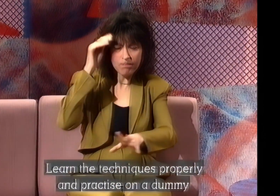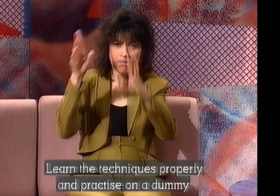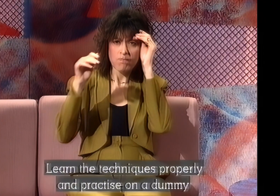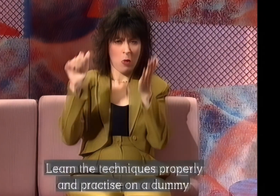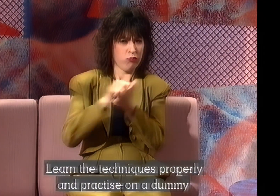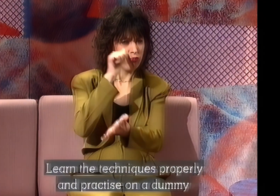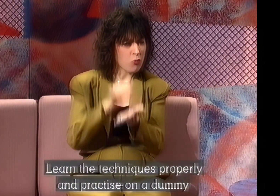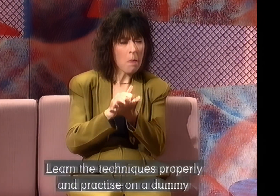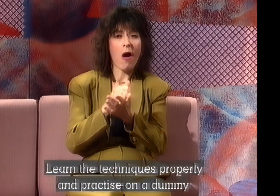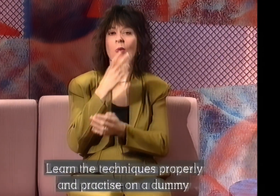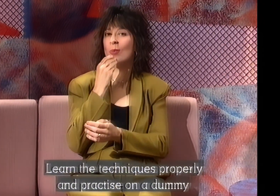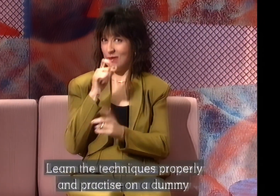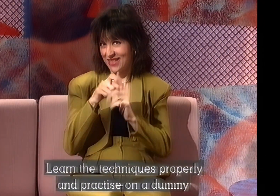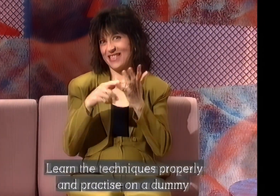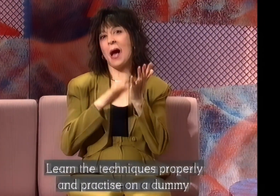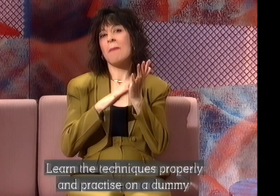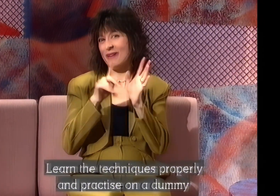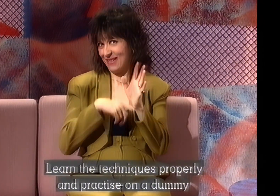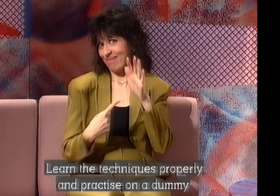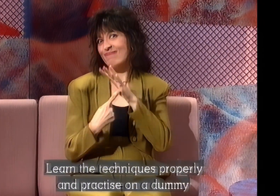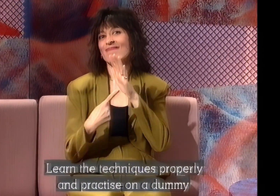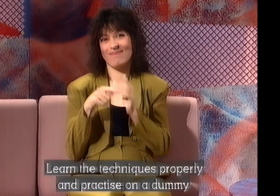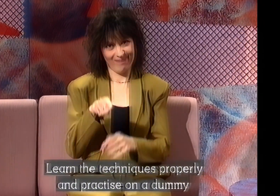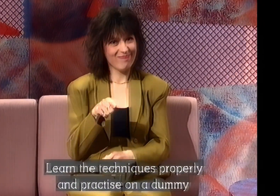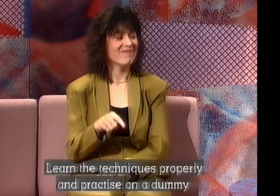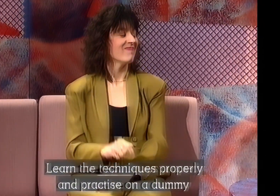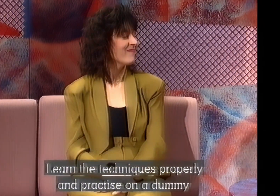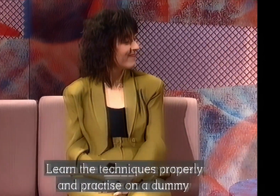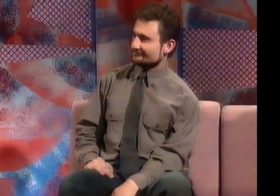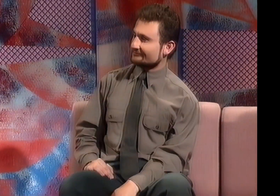techniques properly and practice on a dummy.